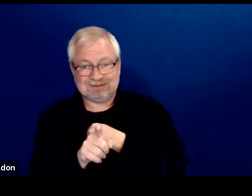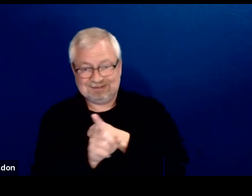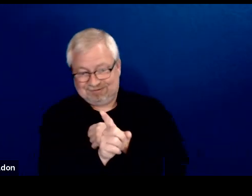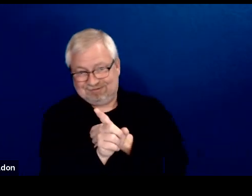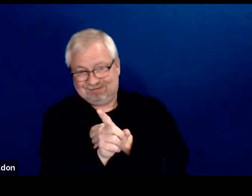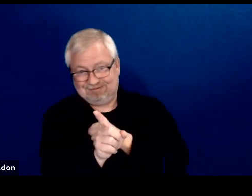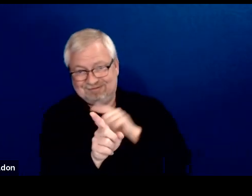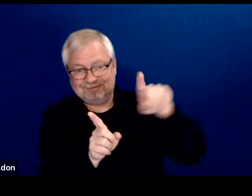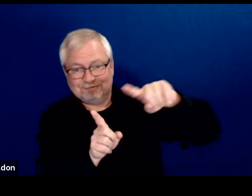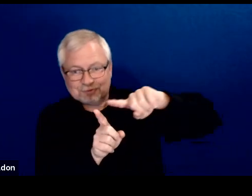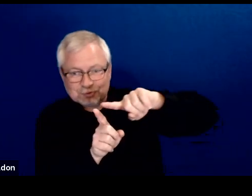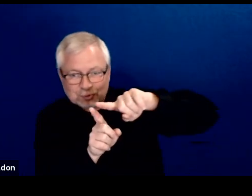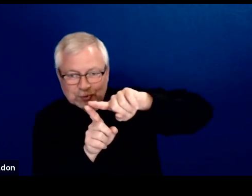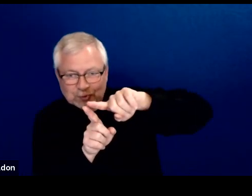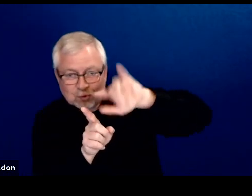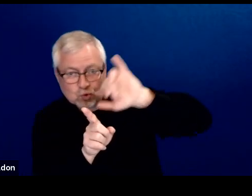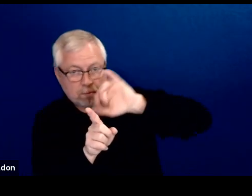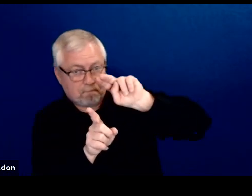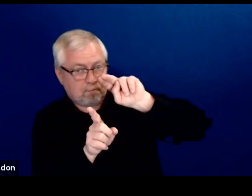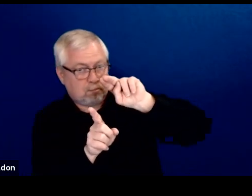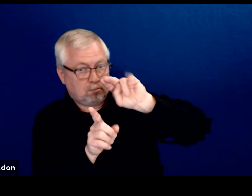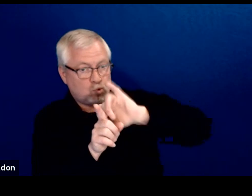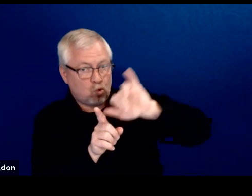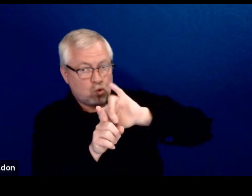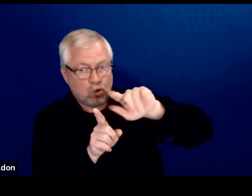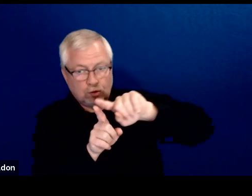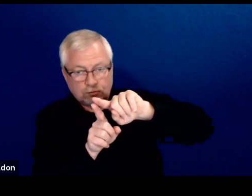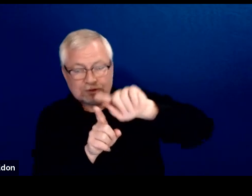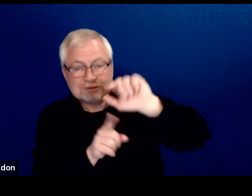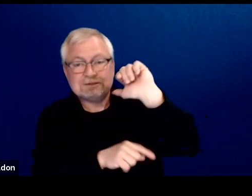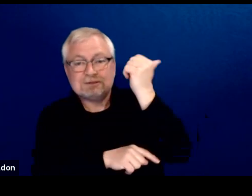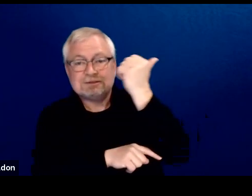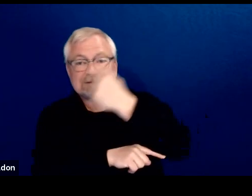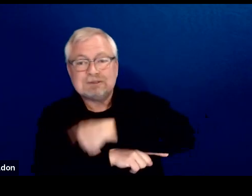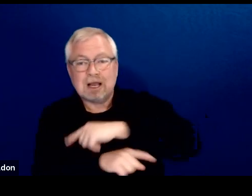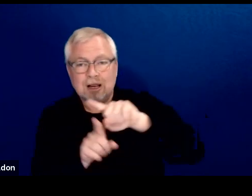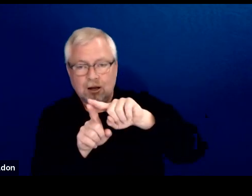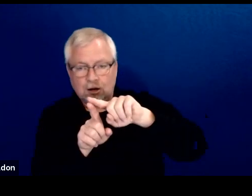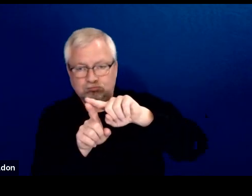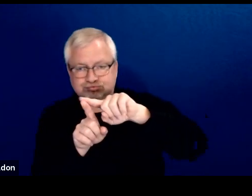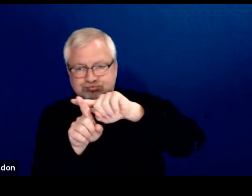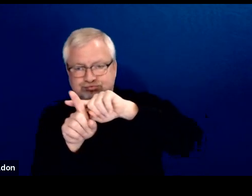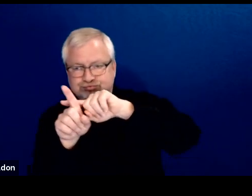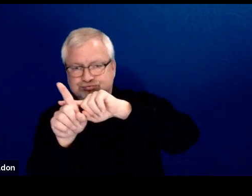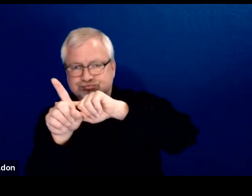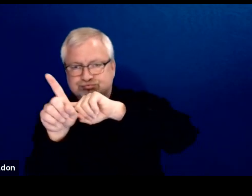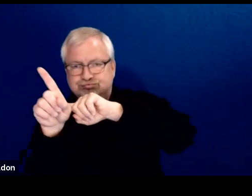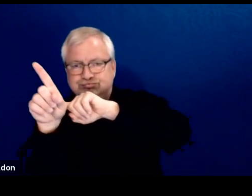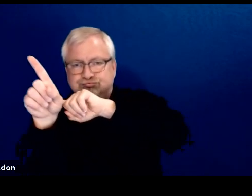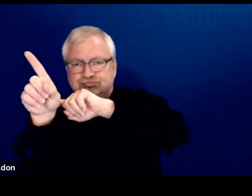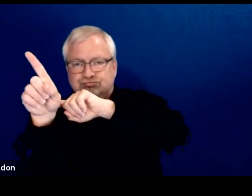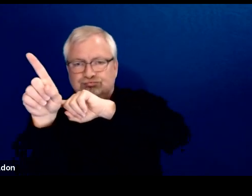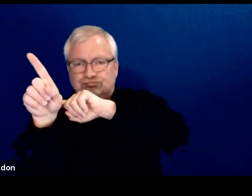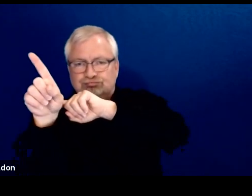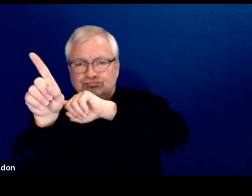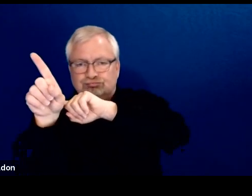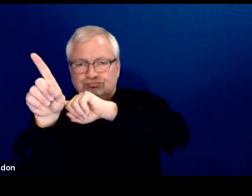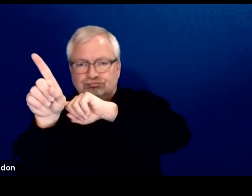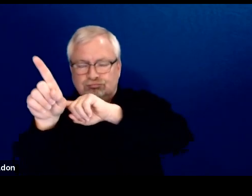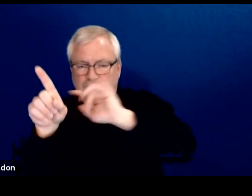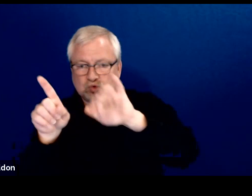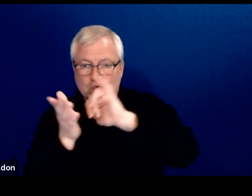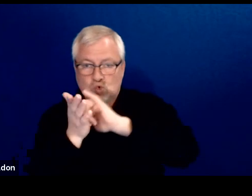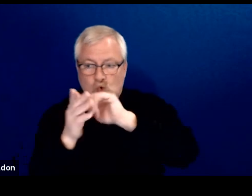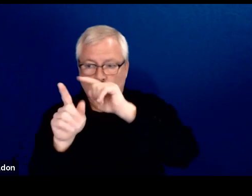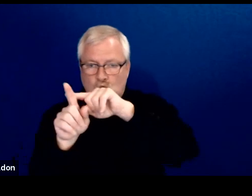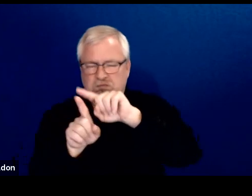took 10 days for us to remain flat and New York to go to crisis situation. So the reason